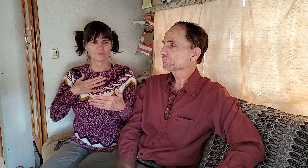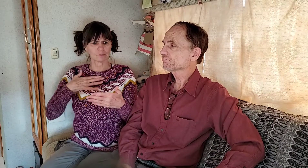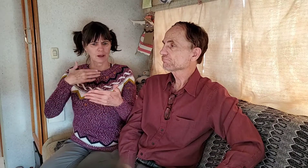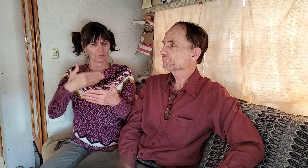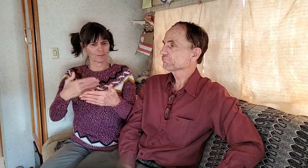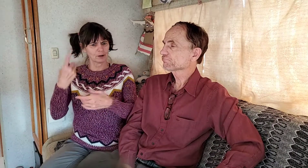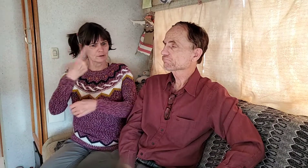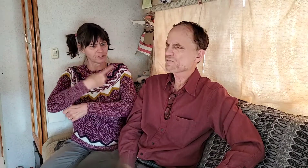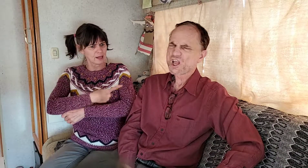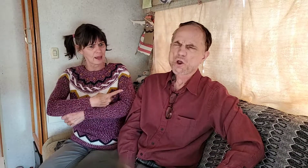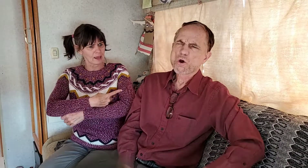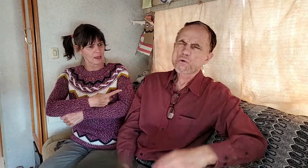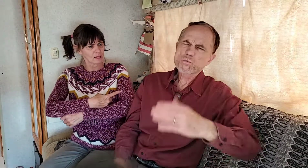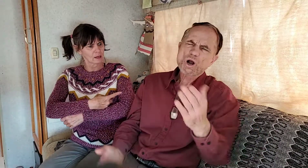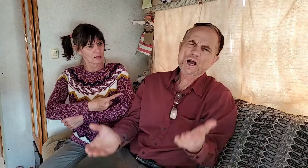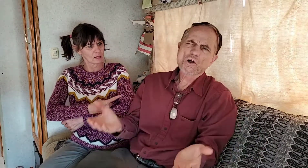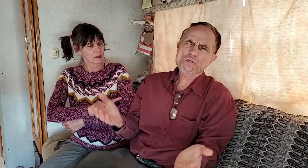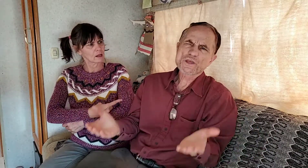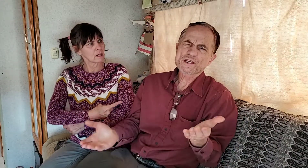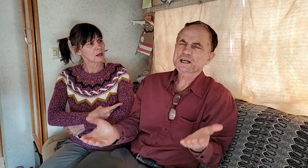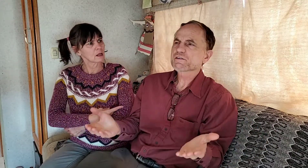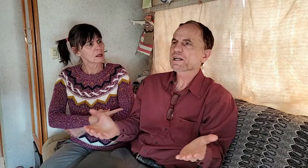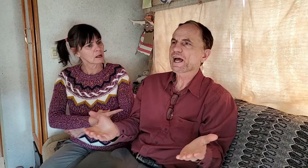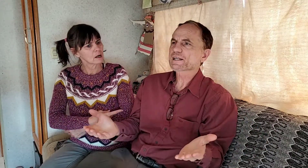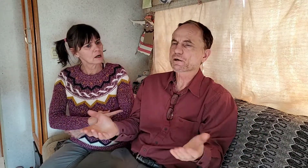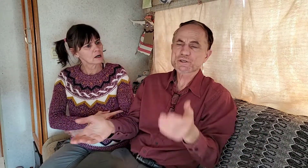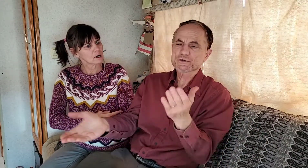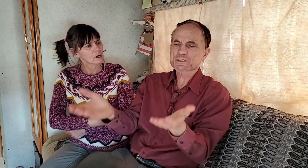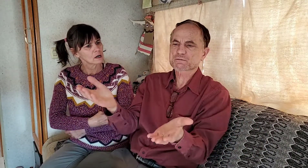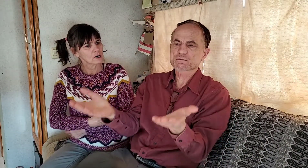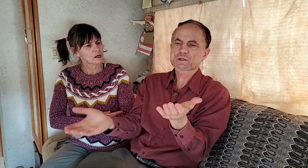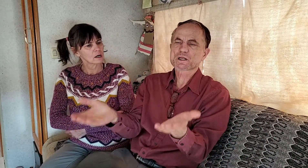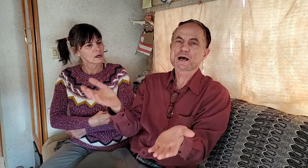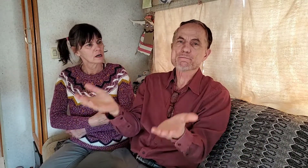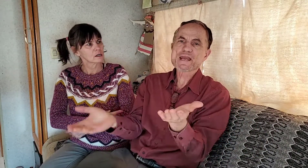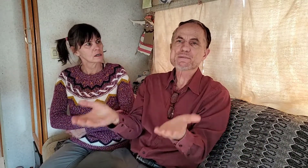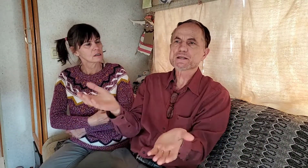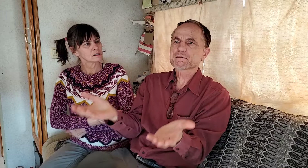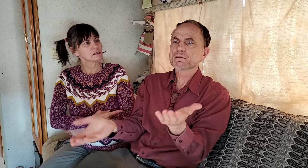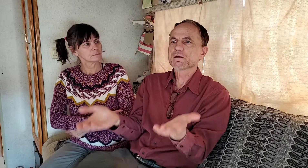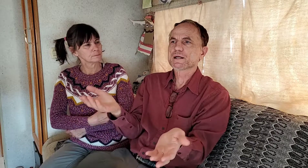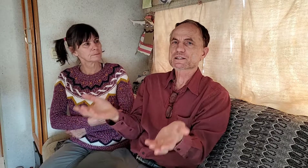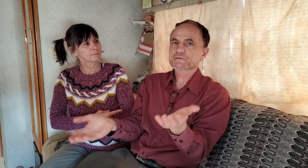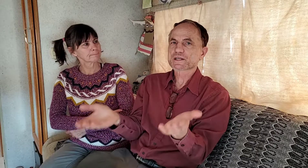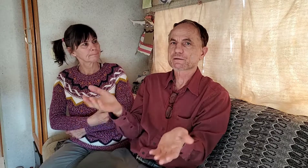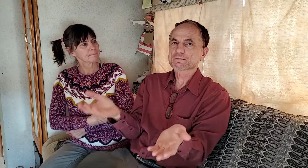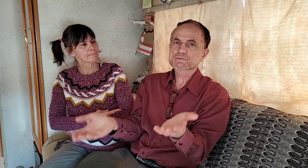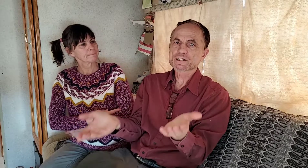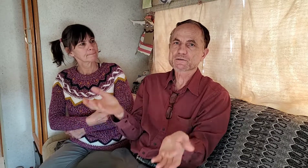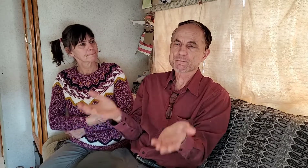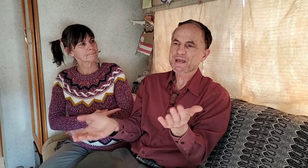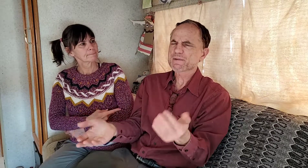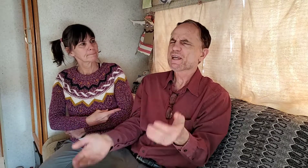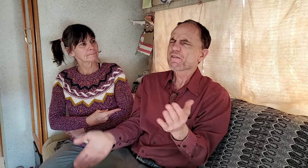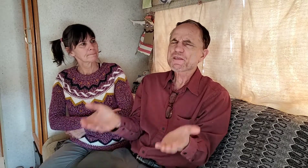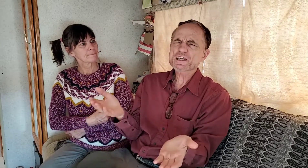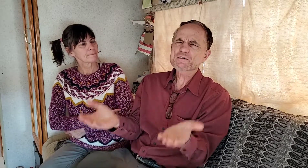my birthday. Well, think of it as, we do this a lot, maybe. Instead of think of it maybe. Think of it